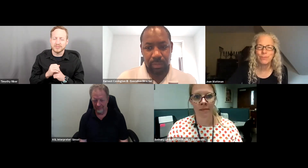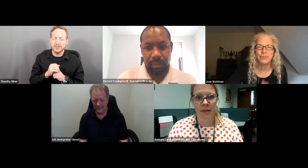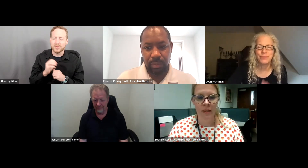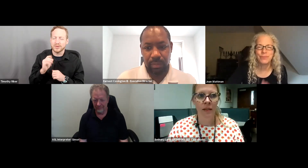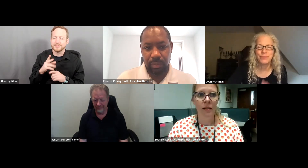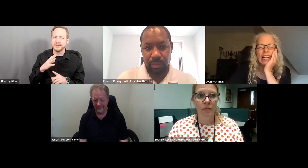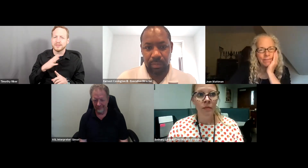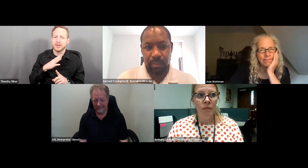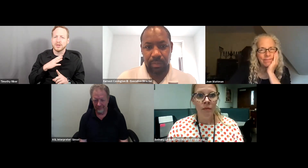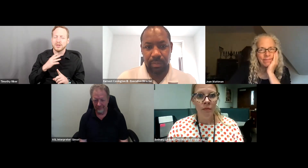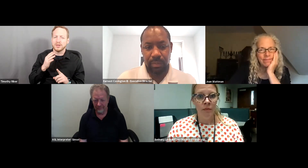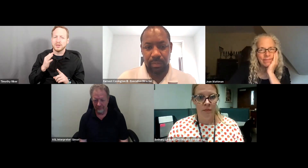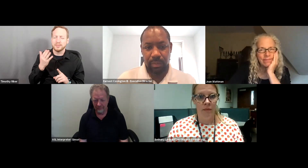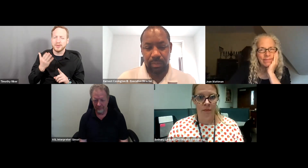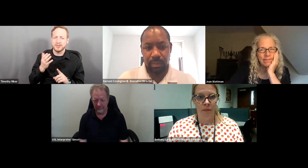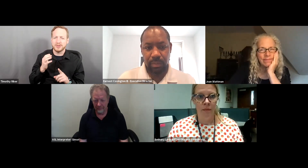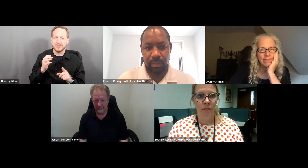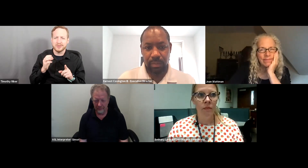Wow. Right.